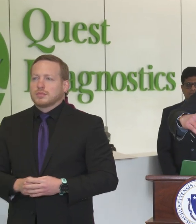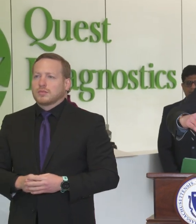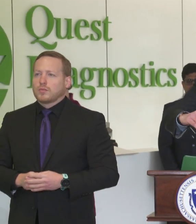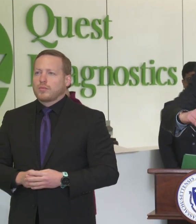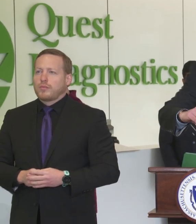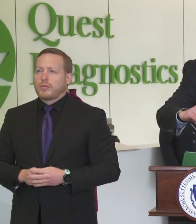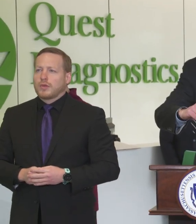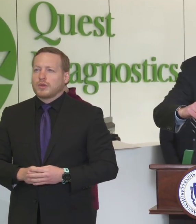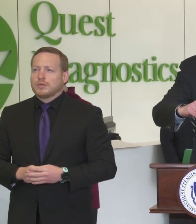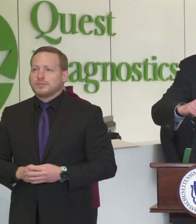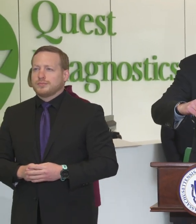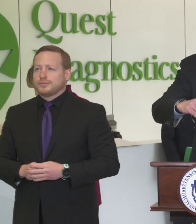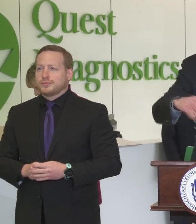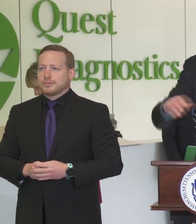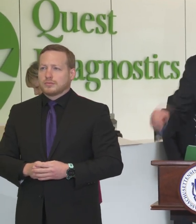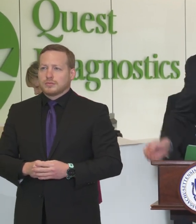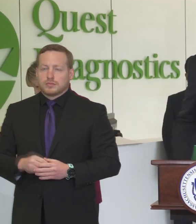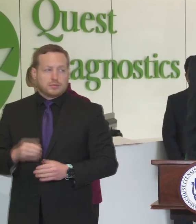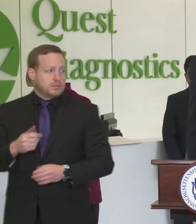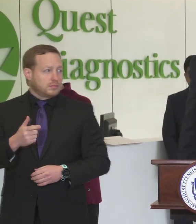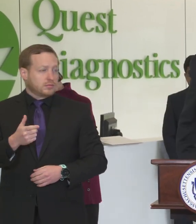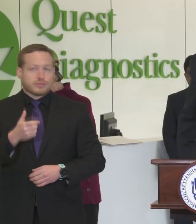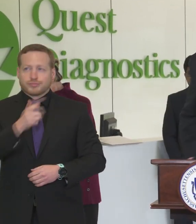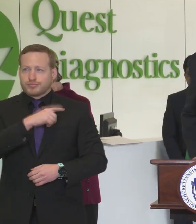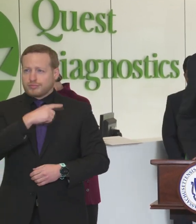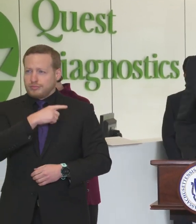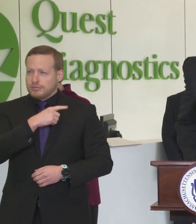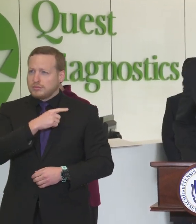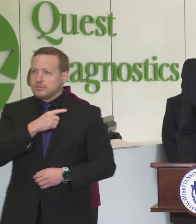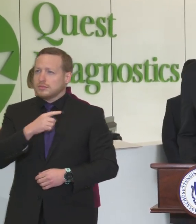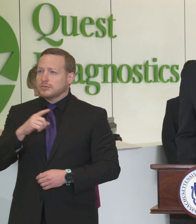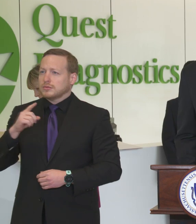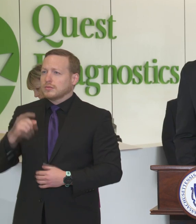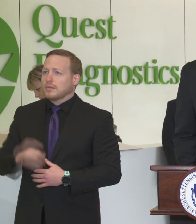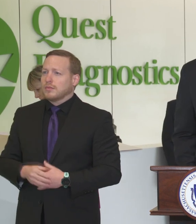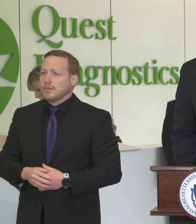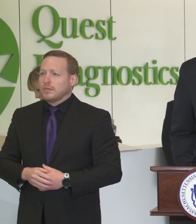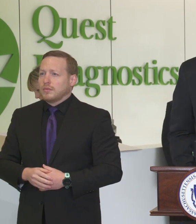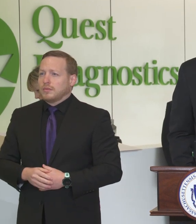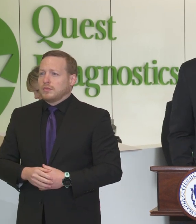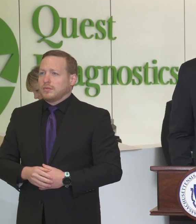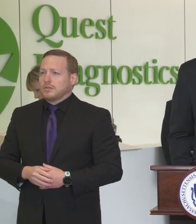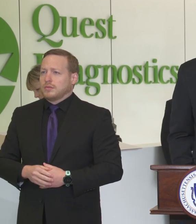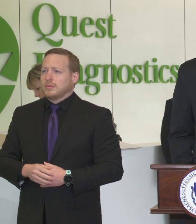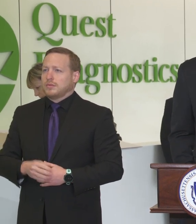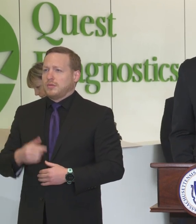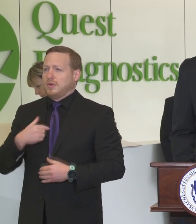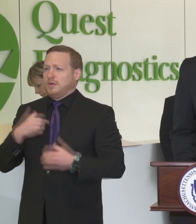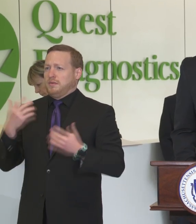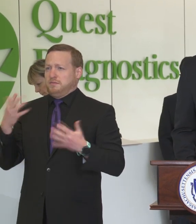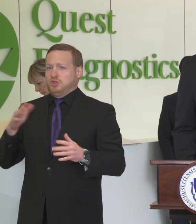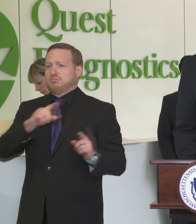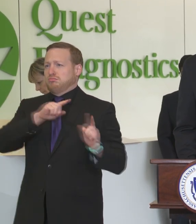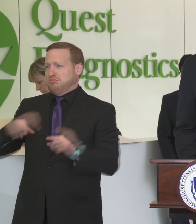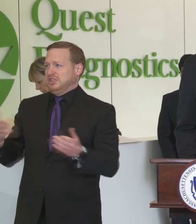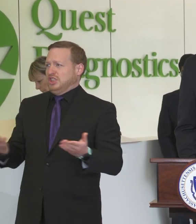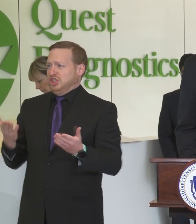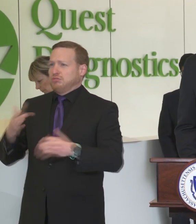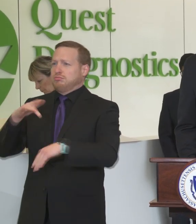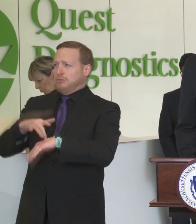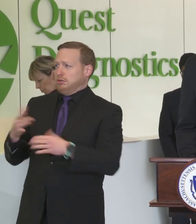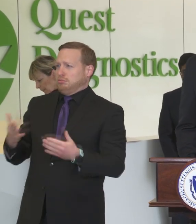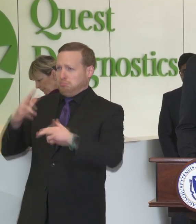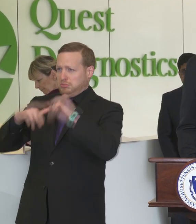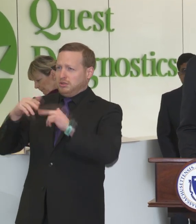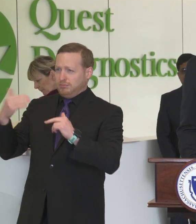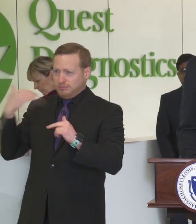Steve. Let me just say, first of all, that I've been to this facility before to get a sense for how